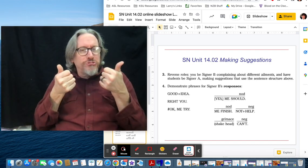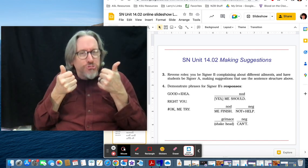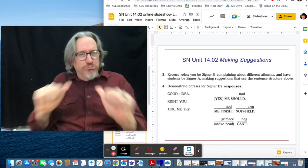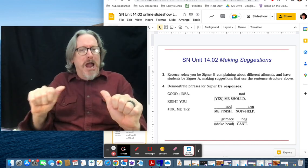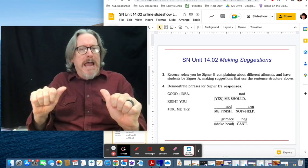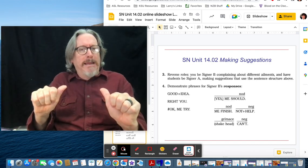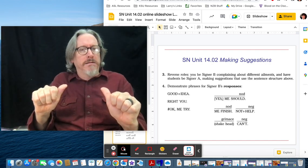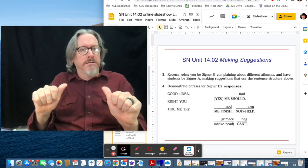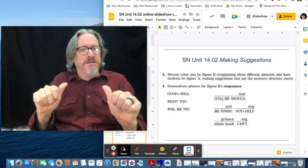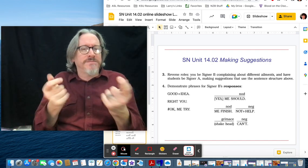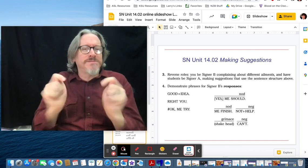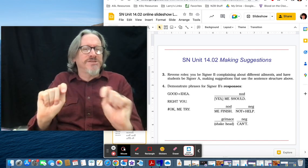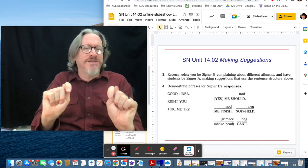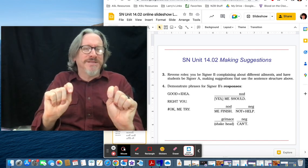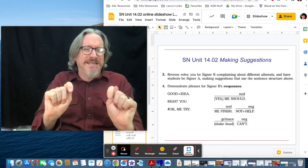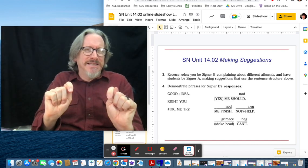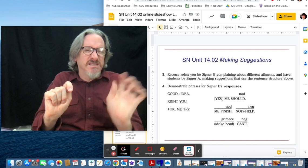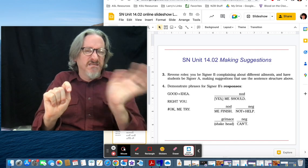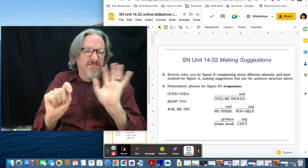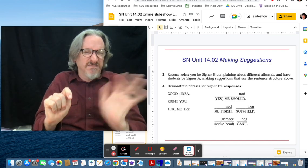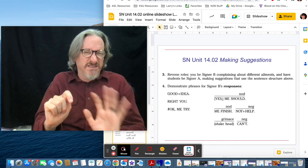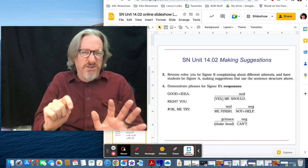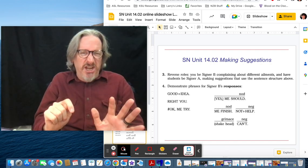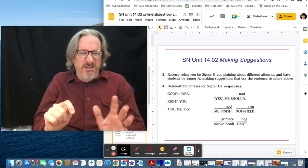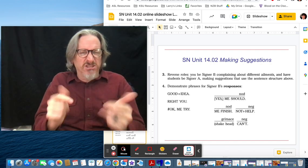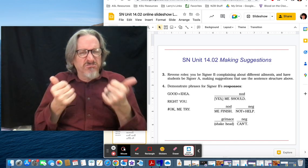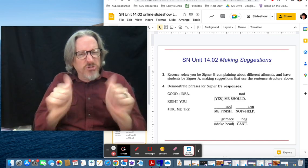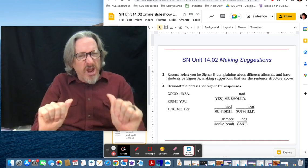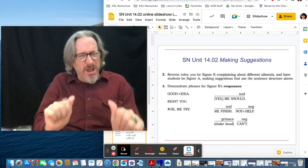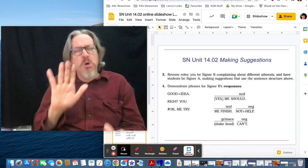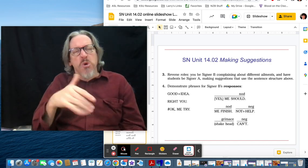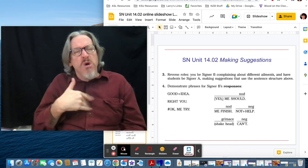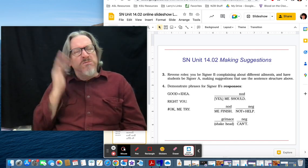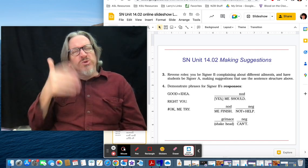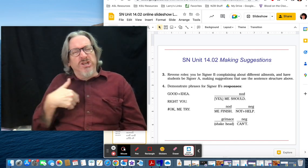And try. Sometimes you'll see it with T's. It's very English.